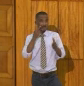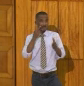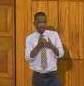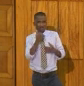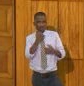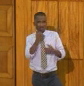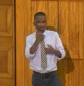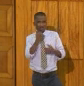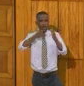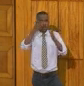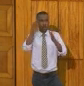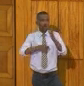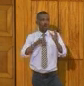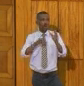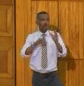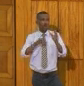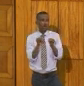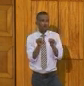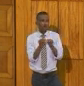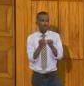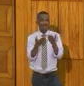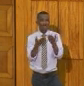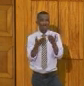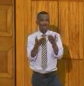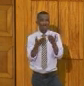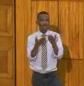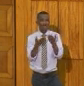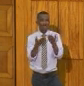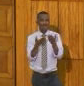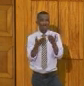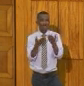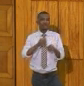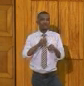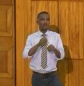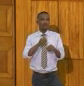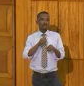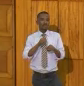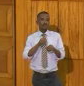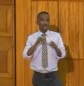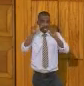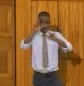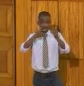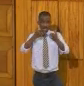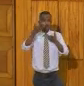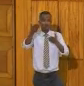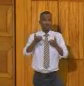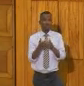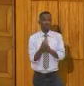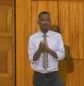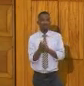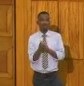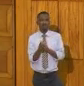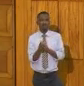make cost more affordable so that people can go to all those private laboratories. We may not need to begin